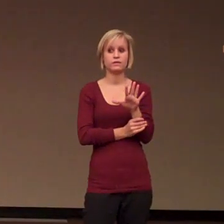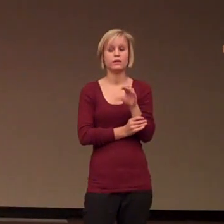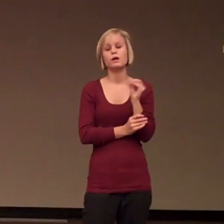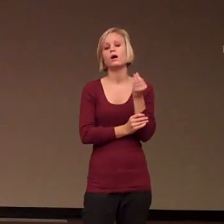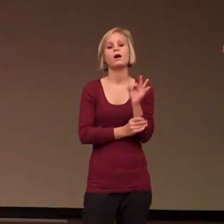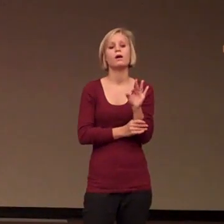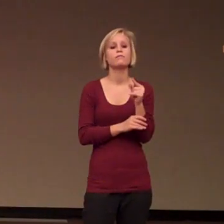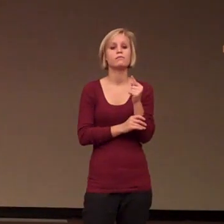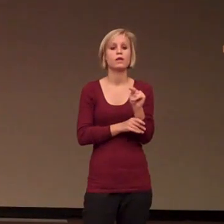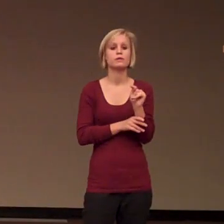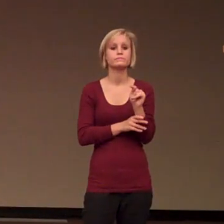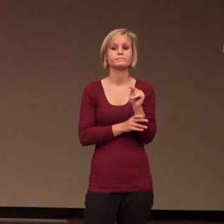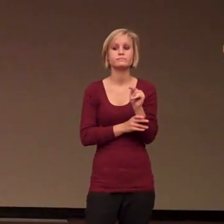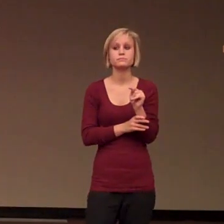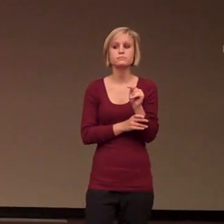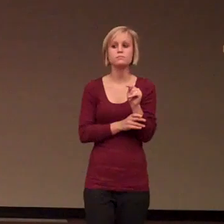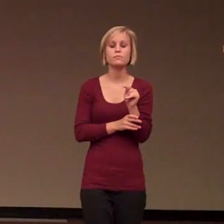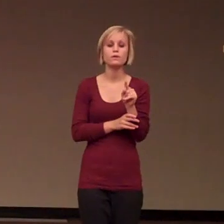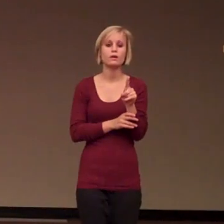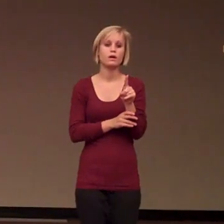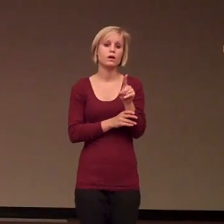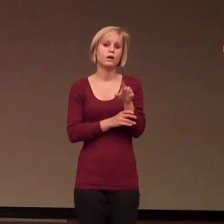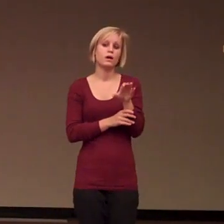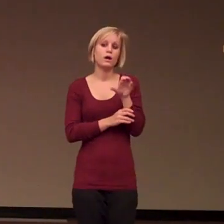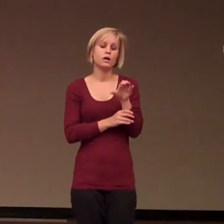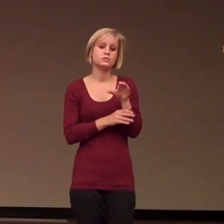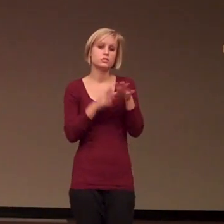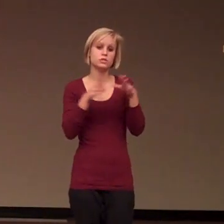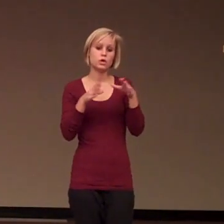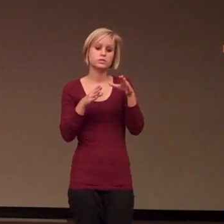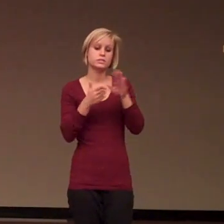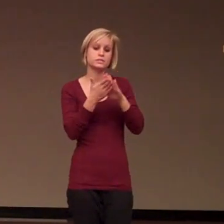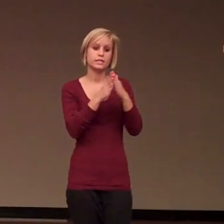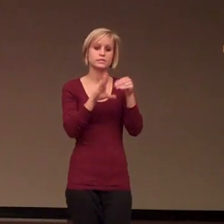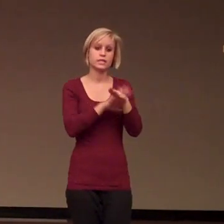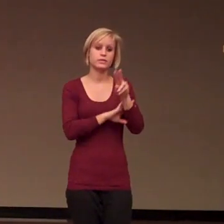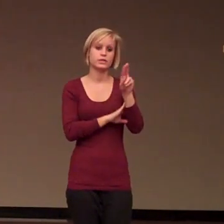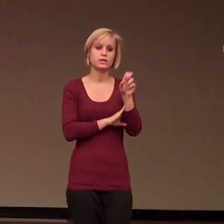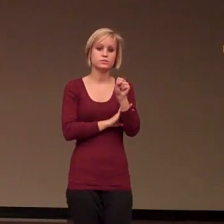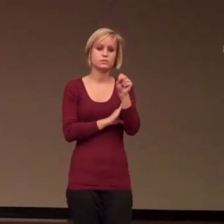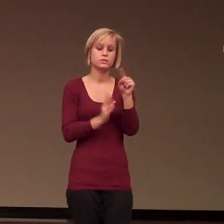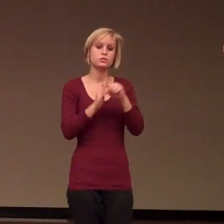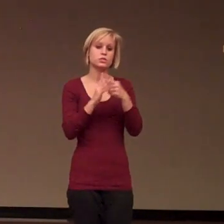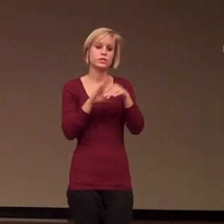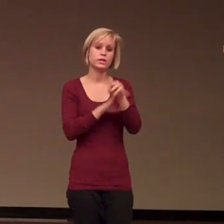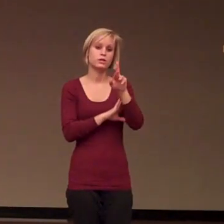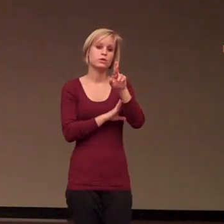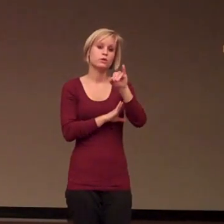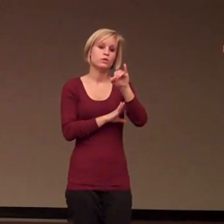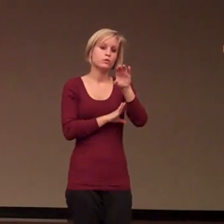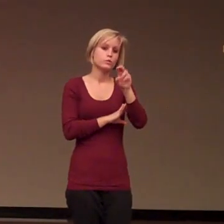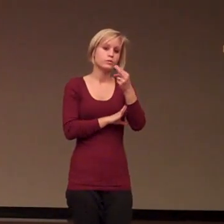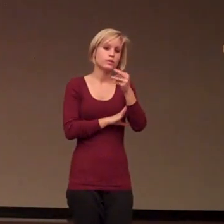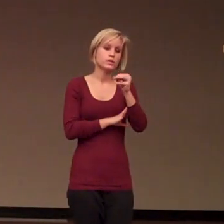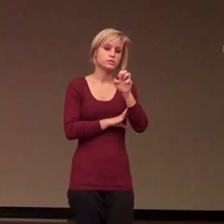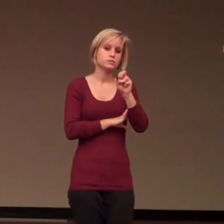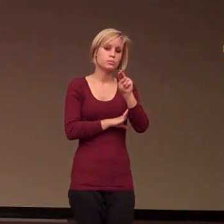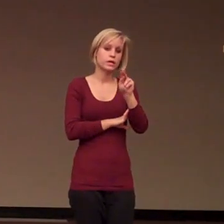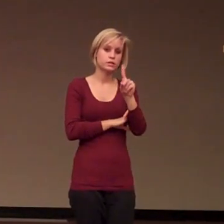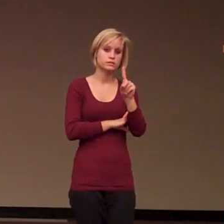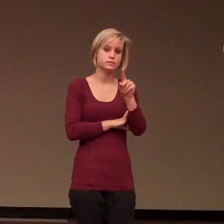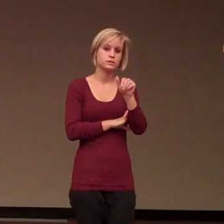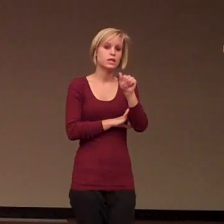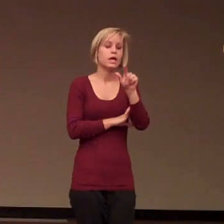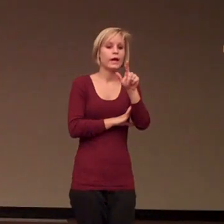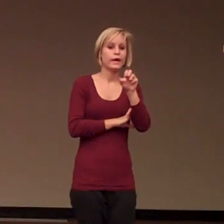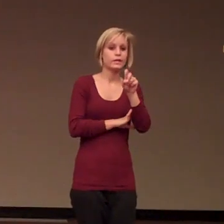of the 100 largest cities in the United States, starting at Richmond and Alexandria,